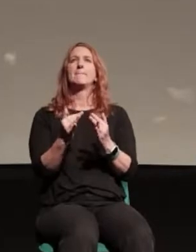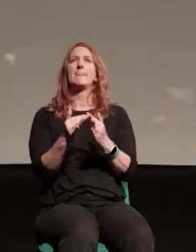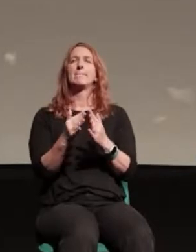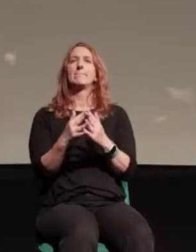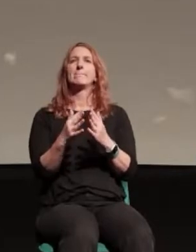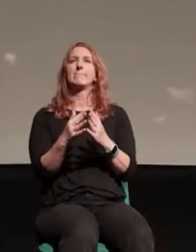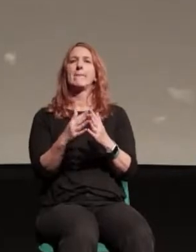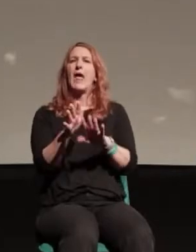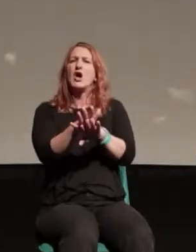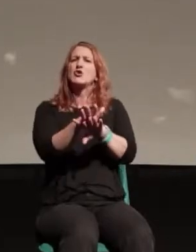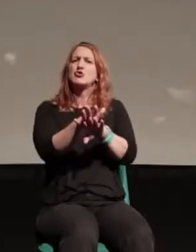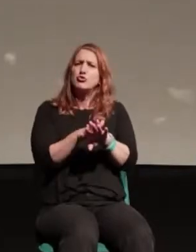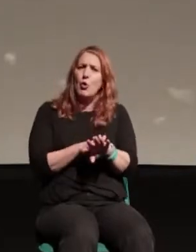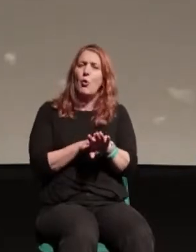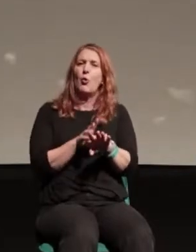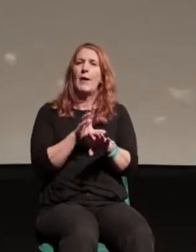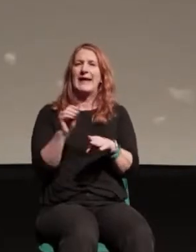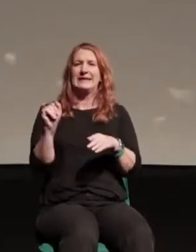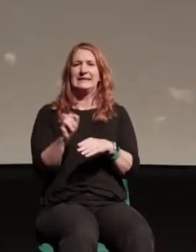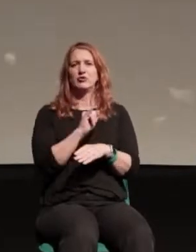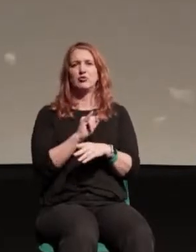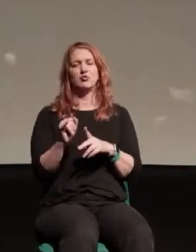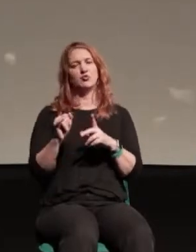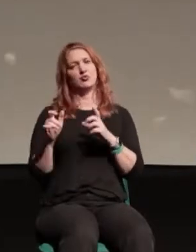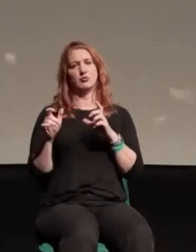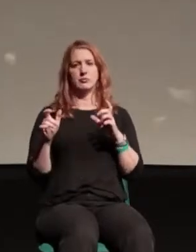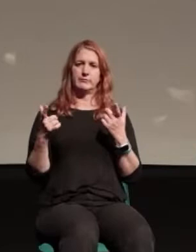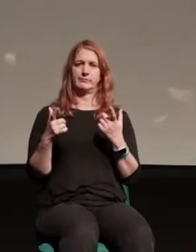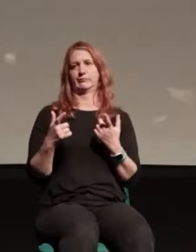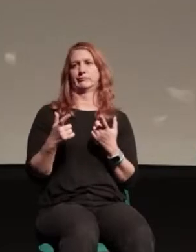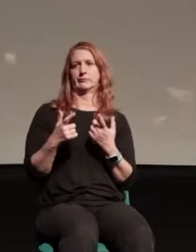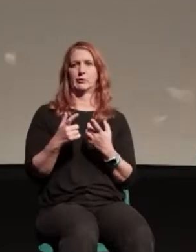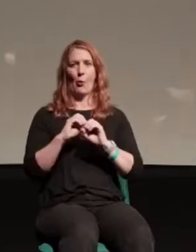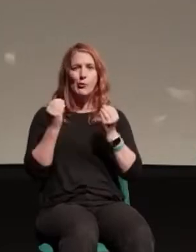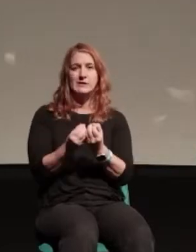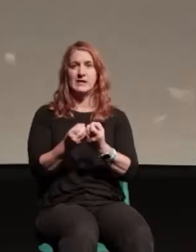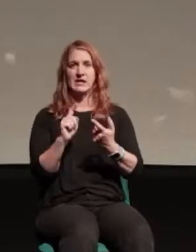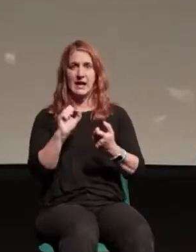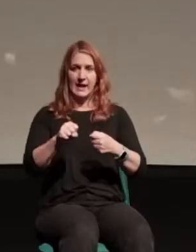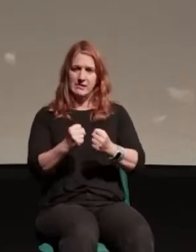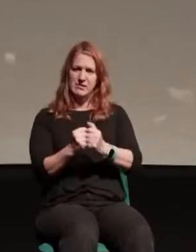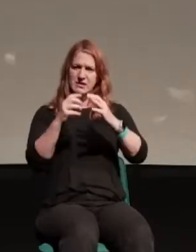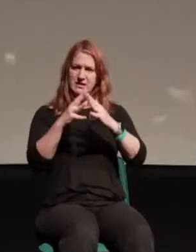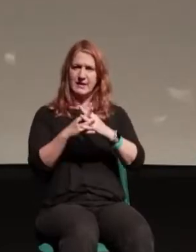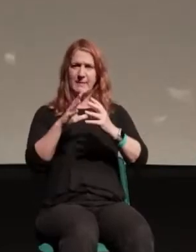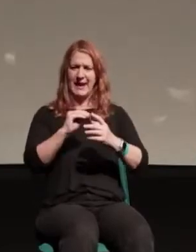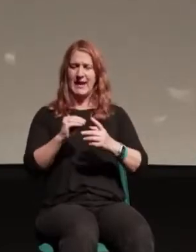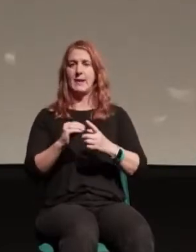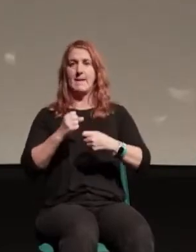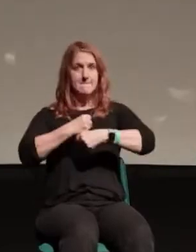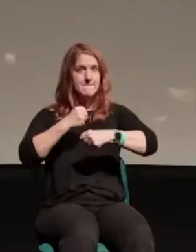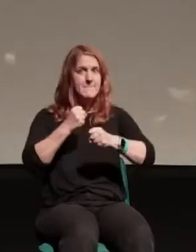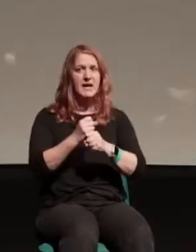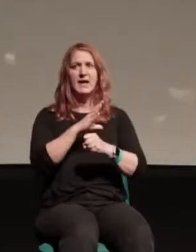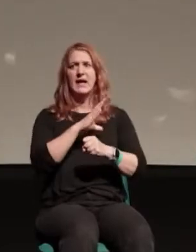more institutional acting body that actually can make and hold space for